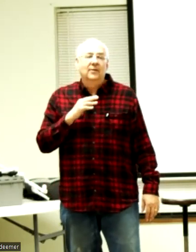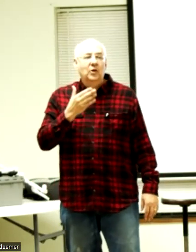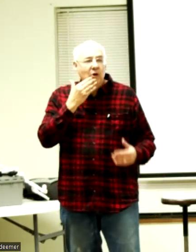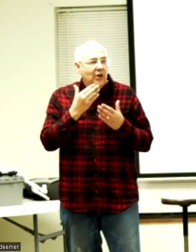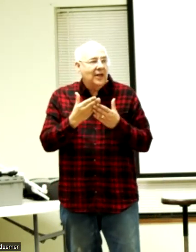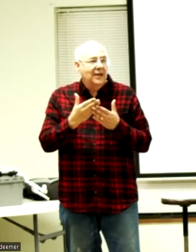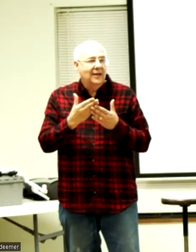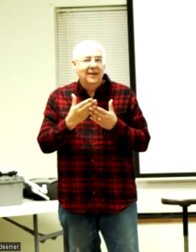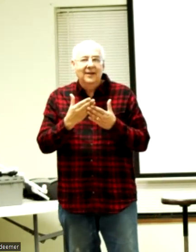good,